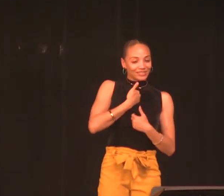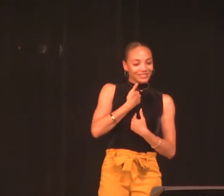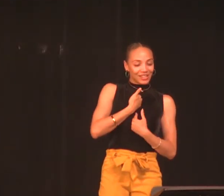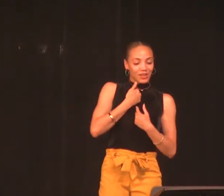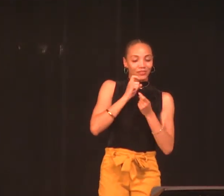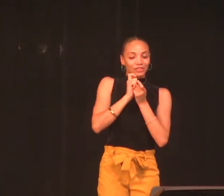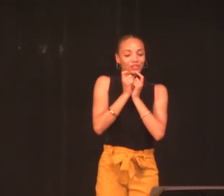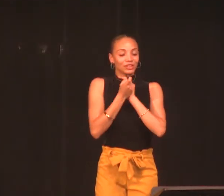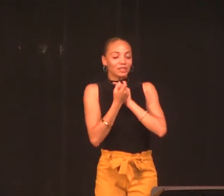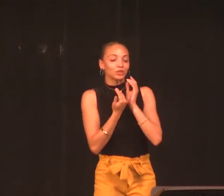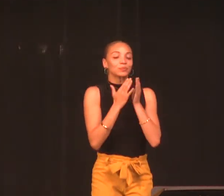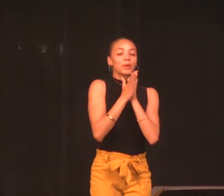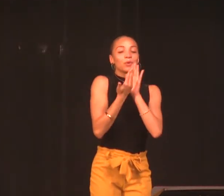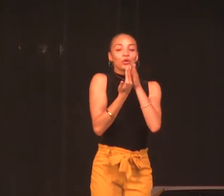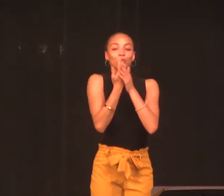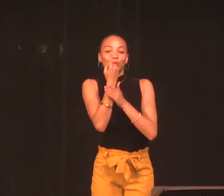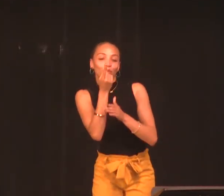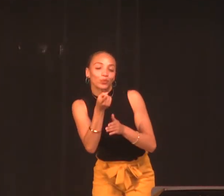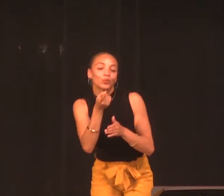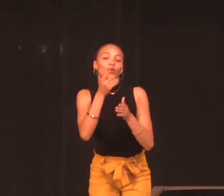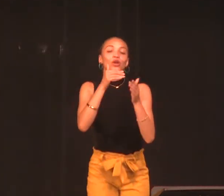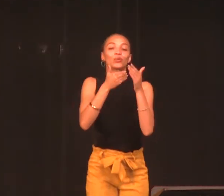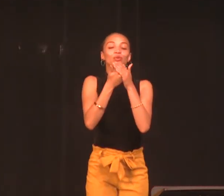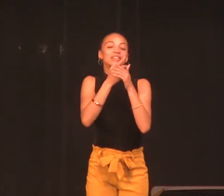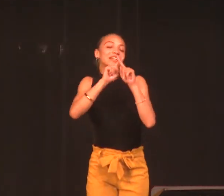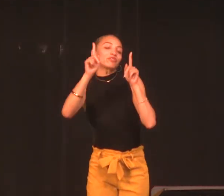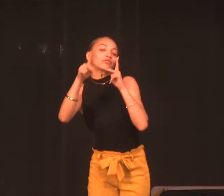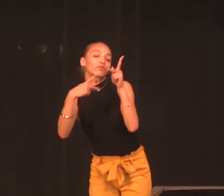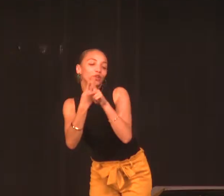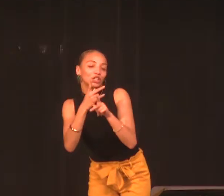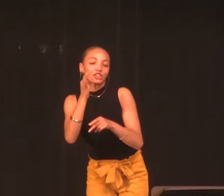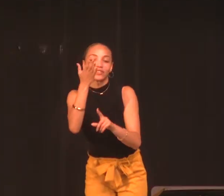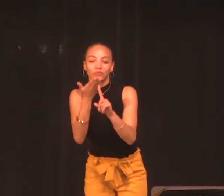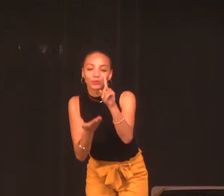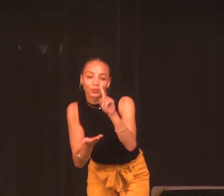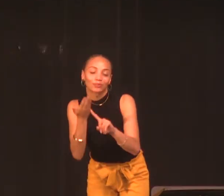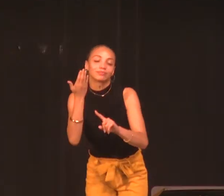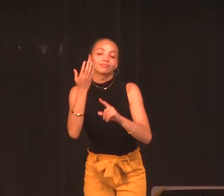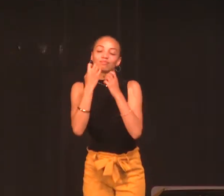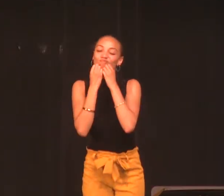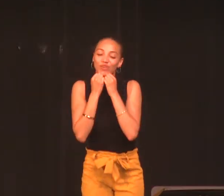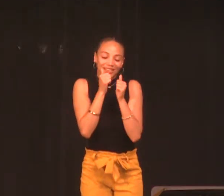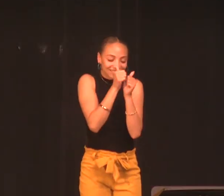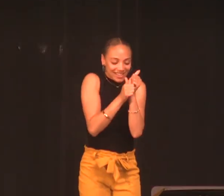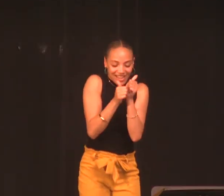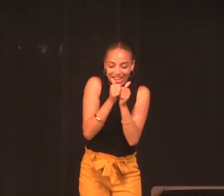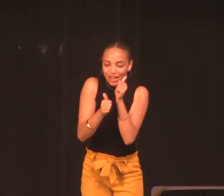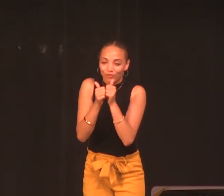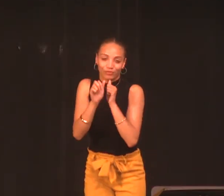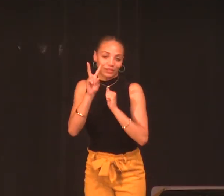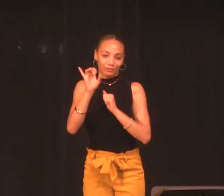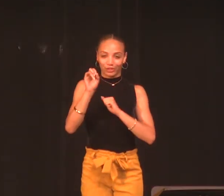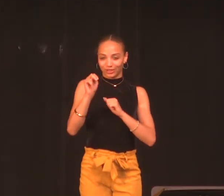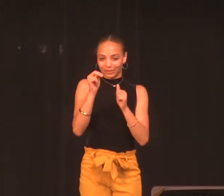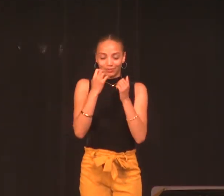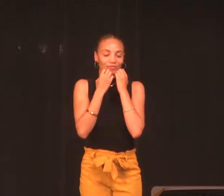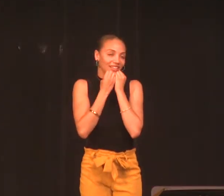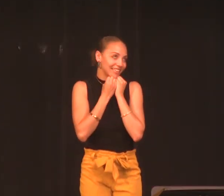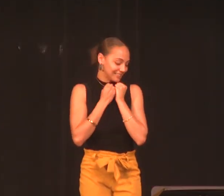take twists and turns, and you are going to grow and change and become a different version of yourself. But treasure